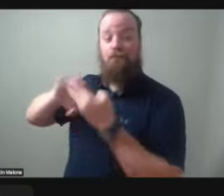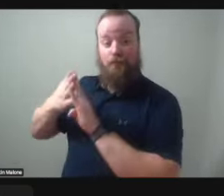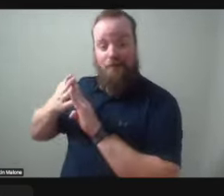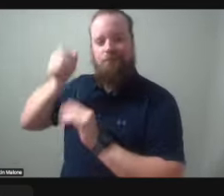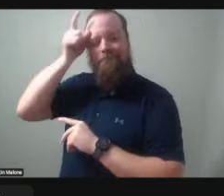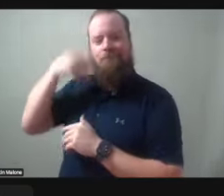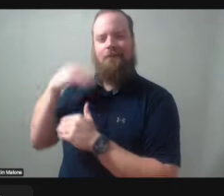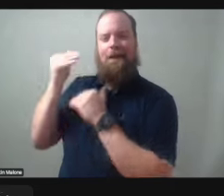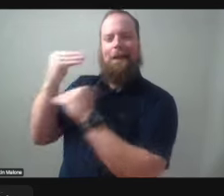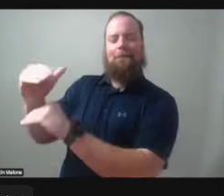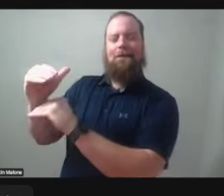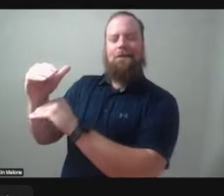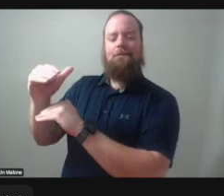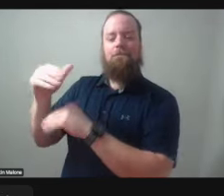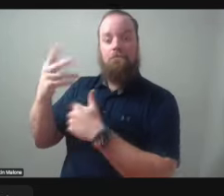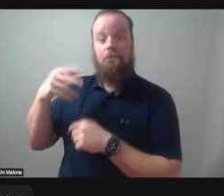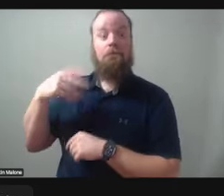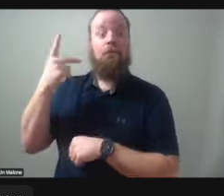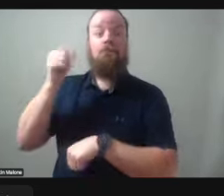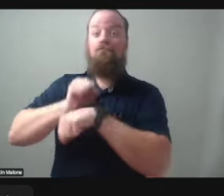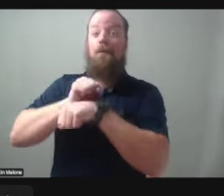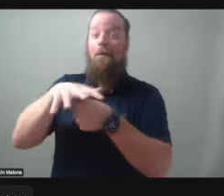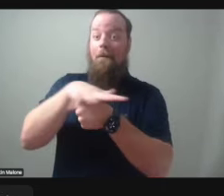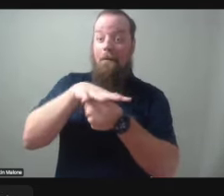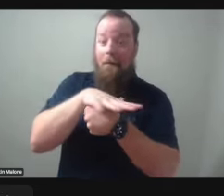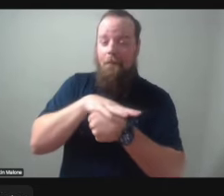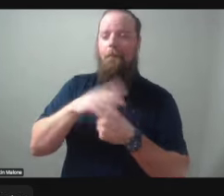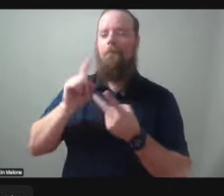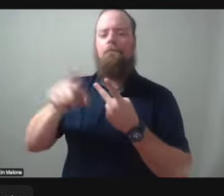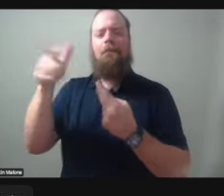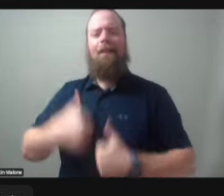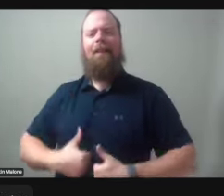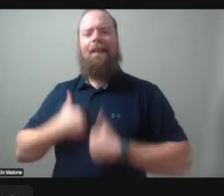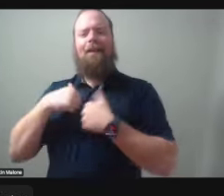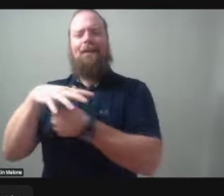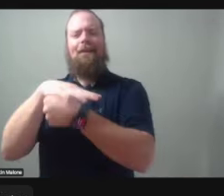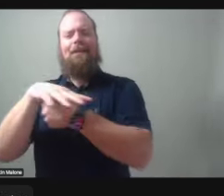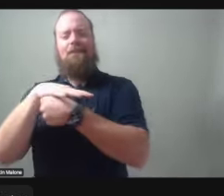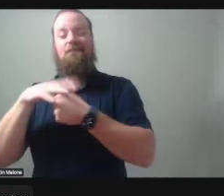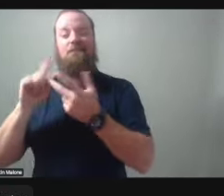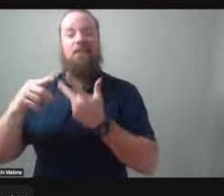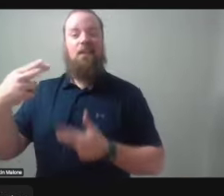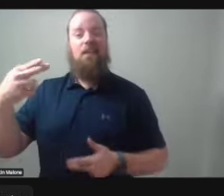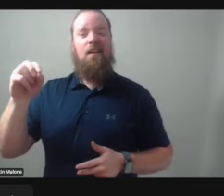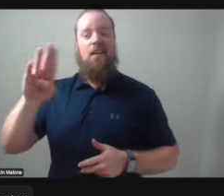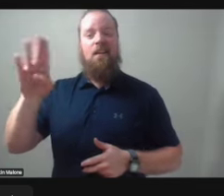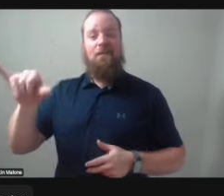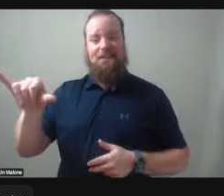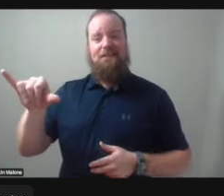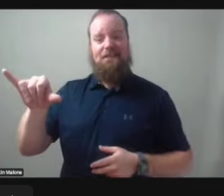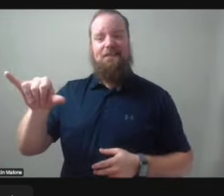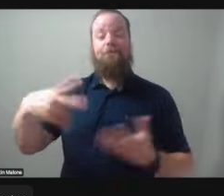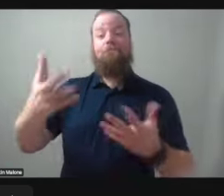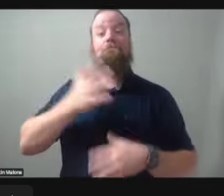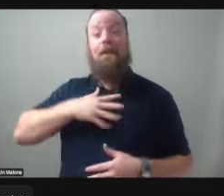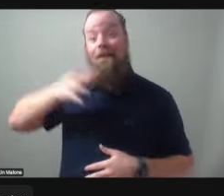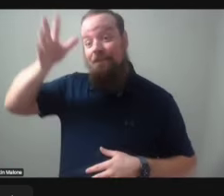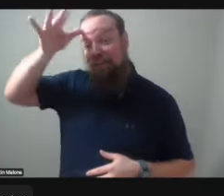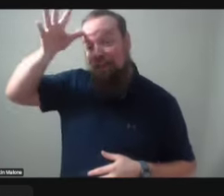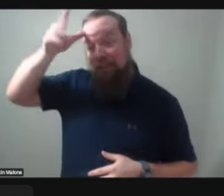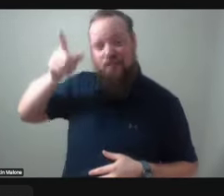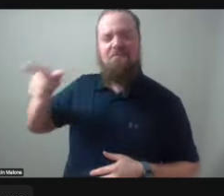hearing dominant bicultural deaf people, and those are individuals who have limited